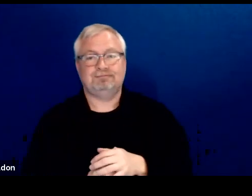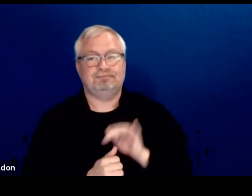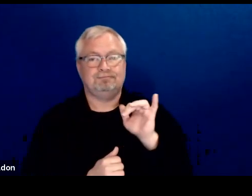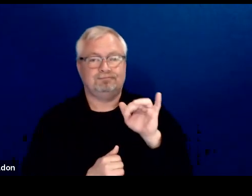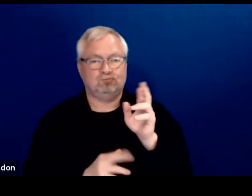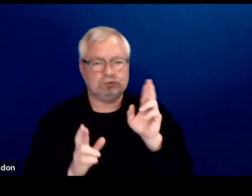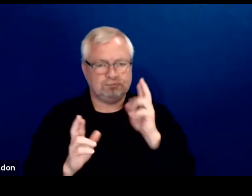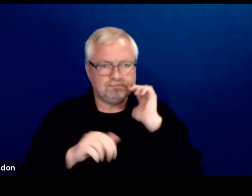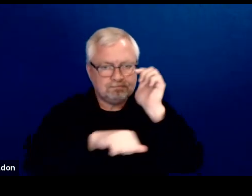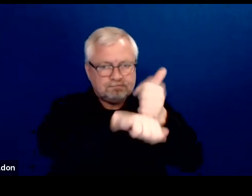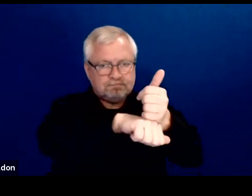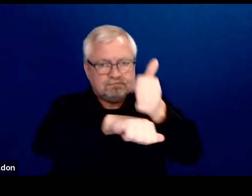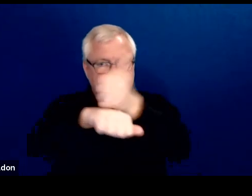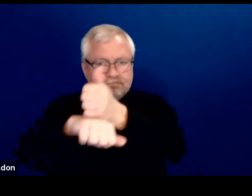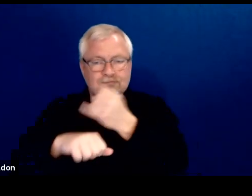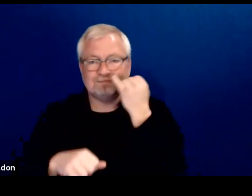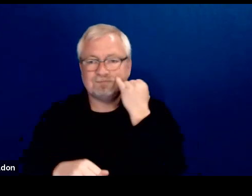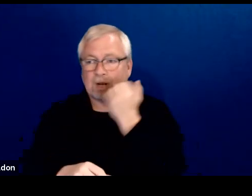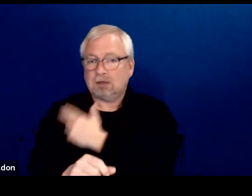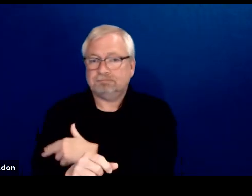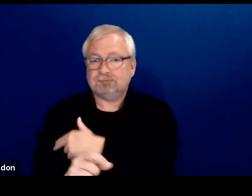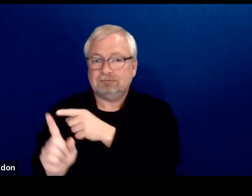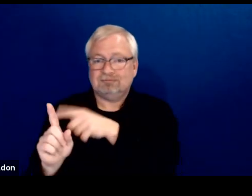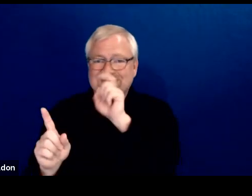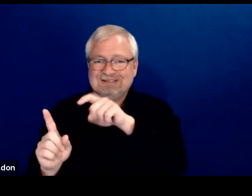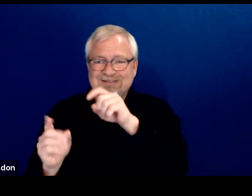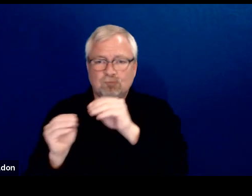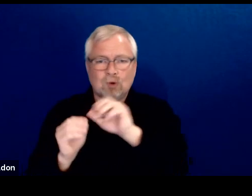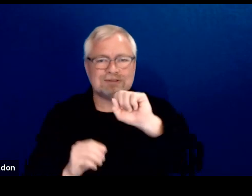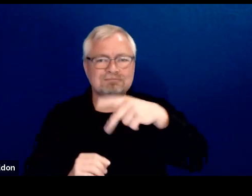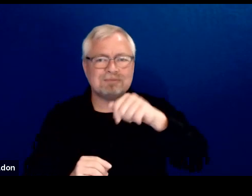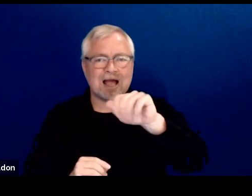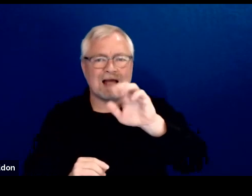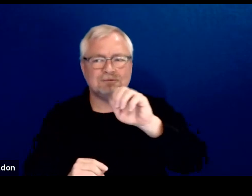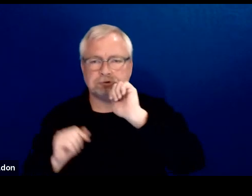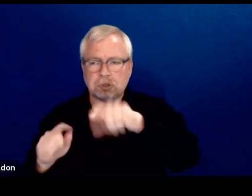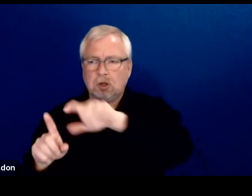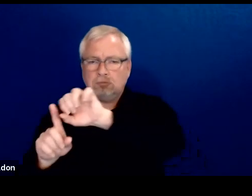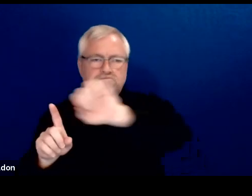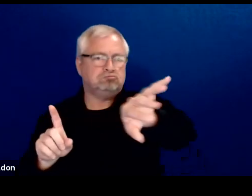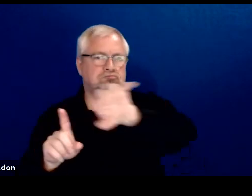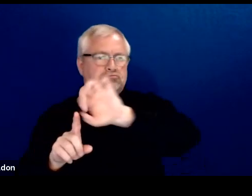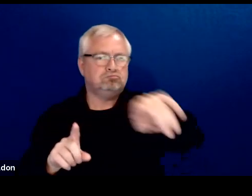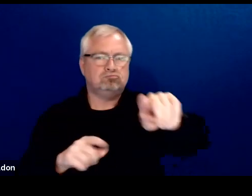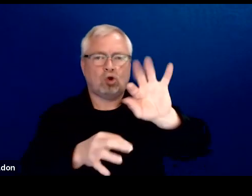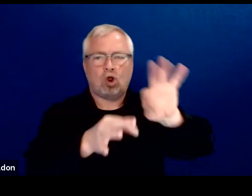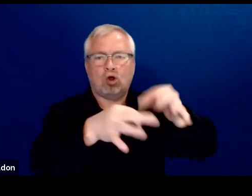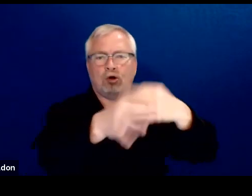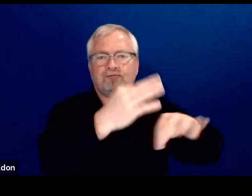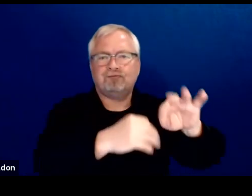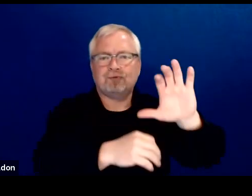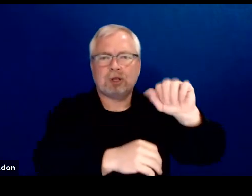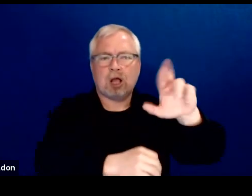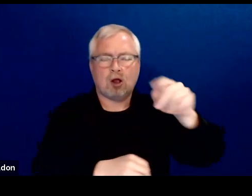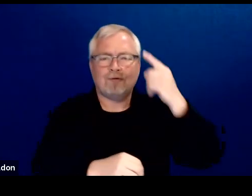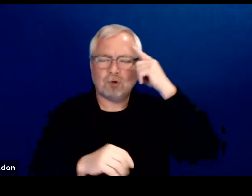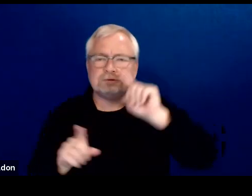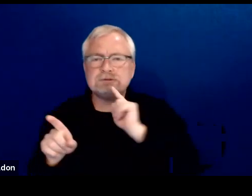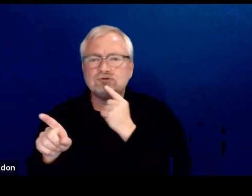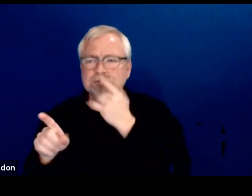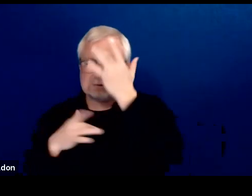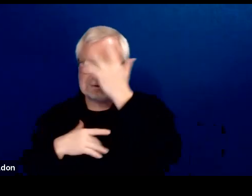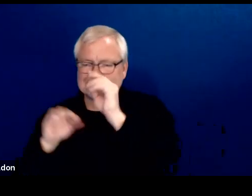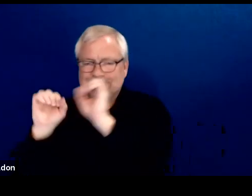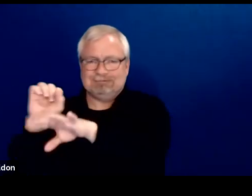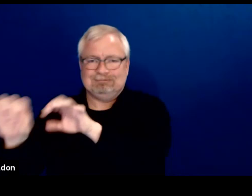hospitals do need to free up some space to take care of the most critically ill patients. We'll use that time to accumulate as much